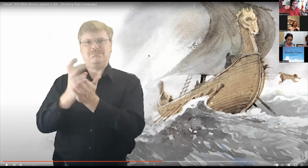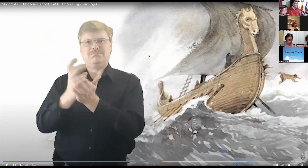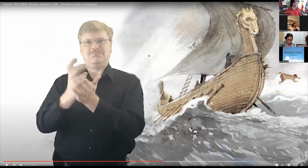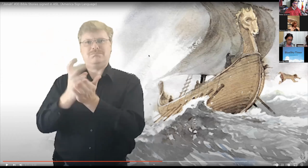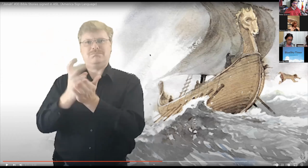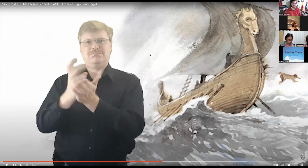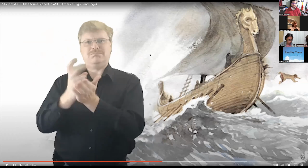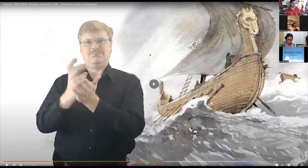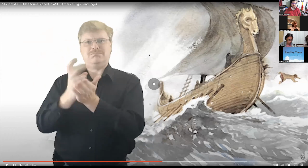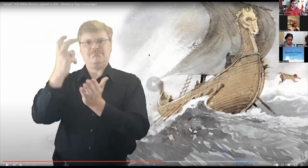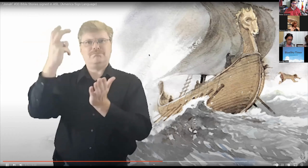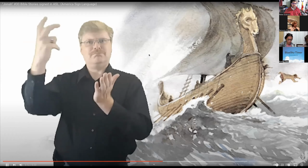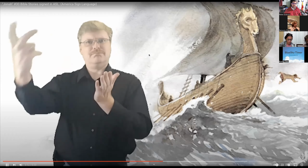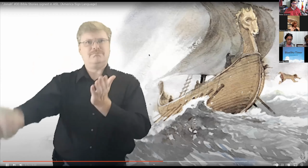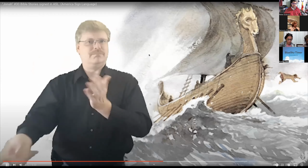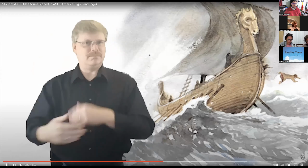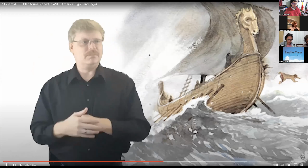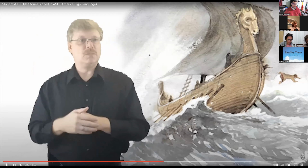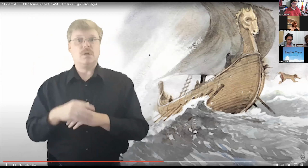Then away from the boat,